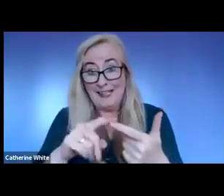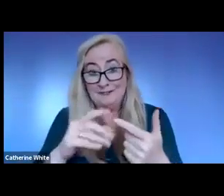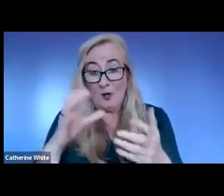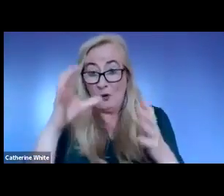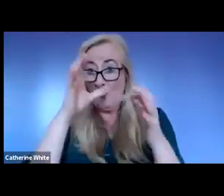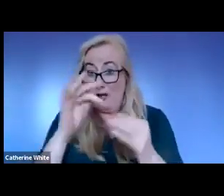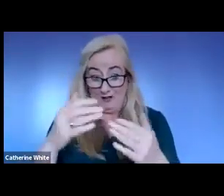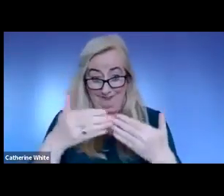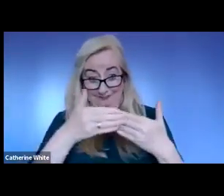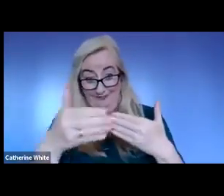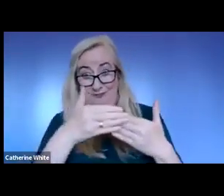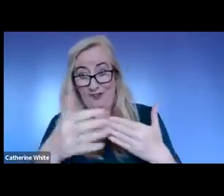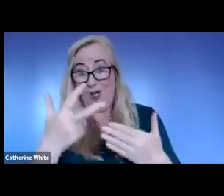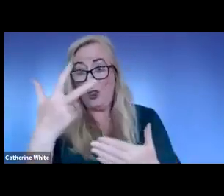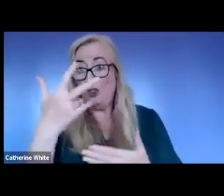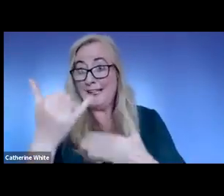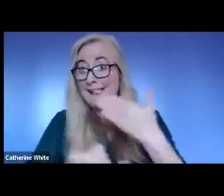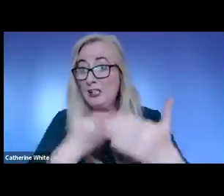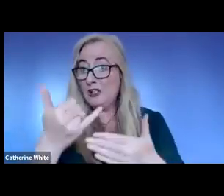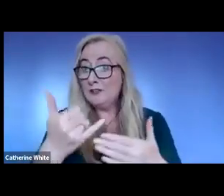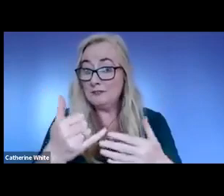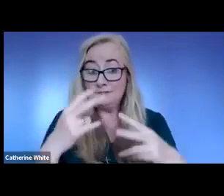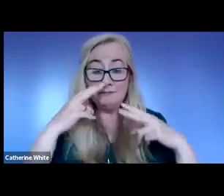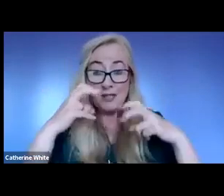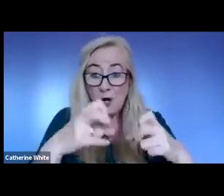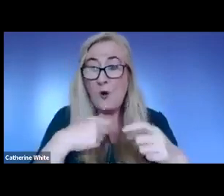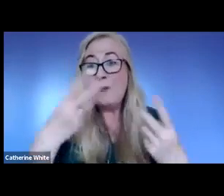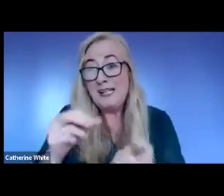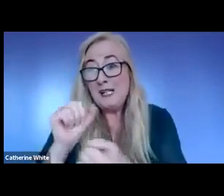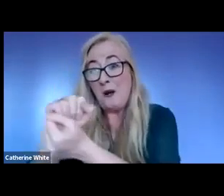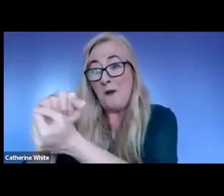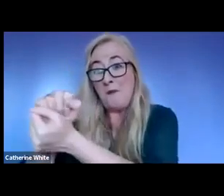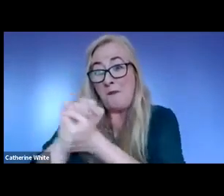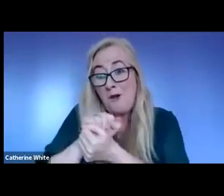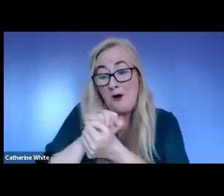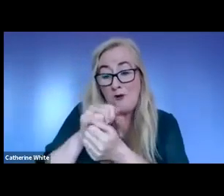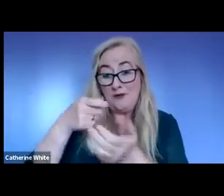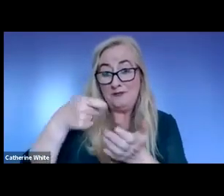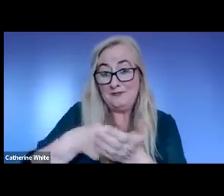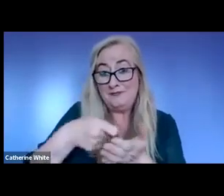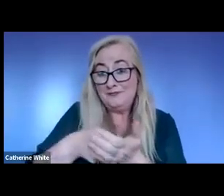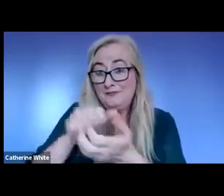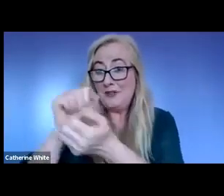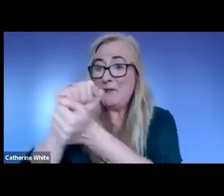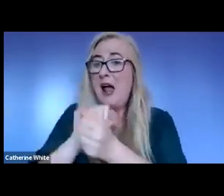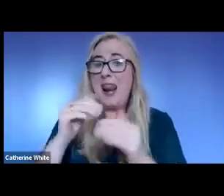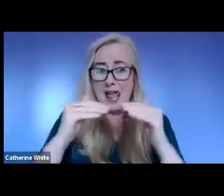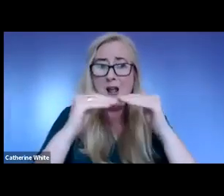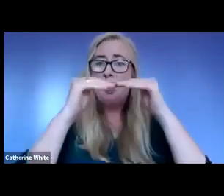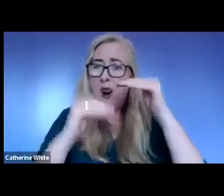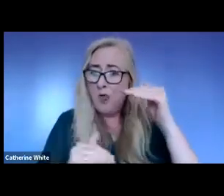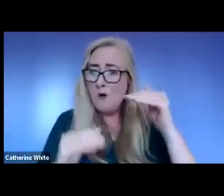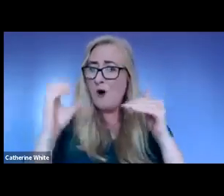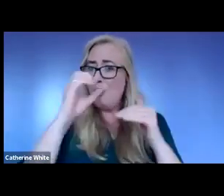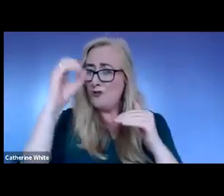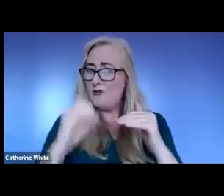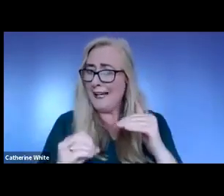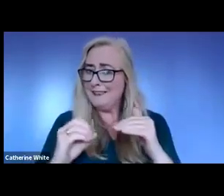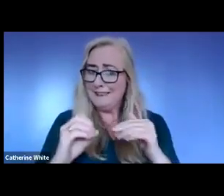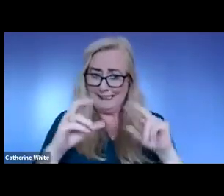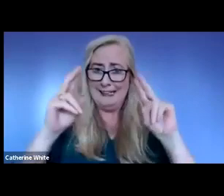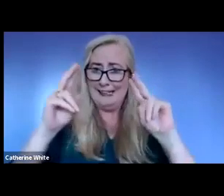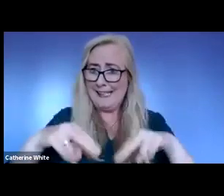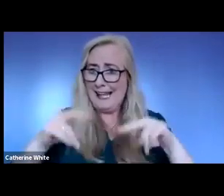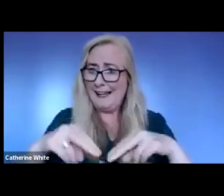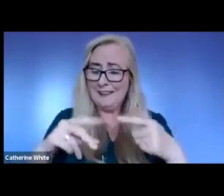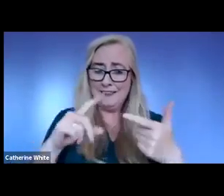that over the next 3 years, and we need to borrow for that. We can borrow at quite low rates at the market at the moment. So